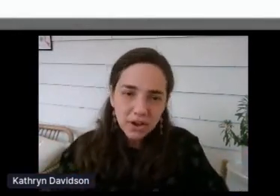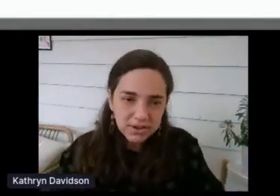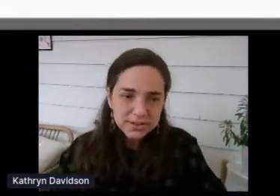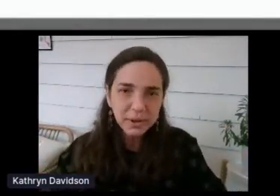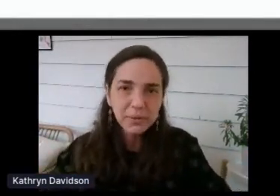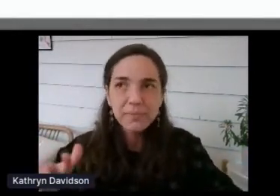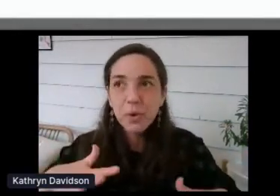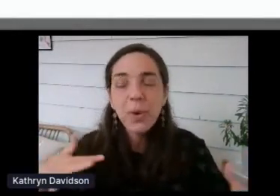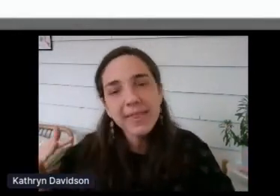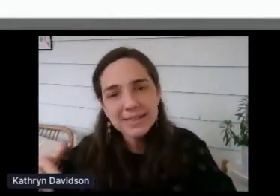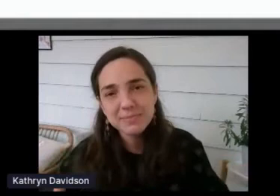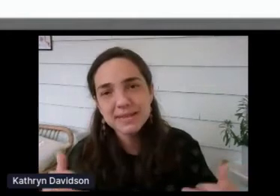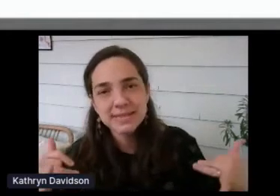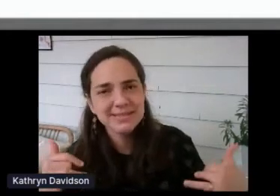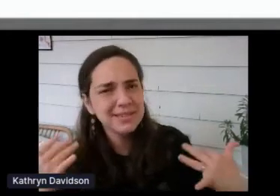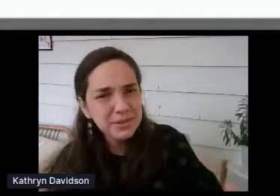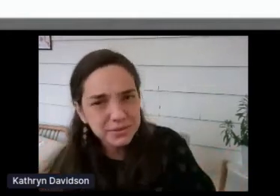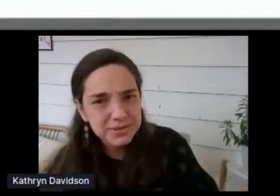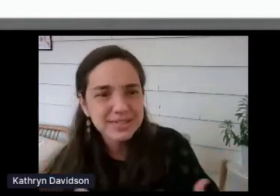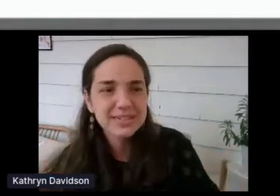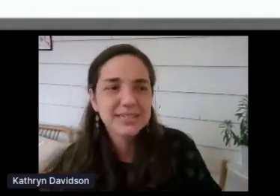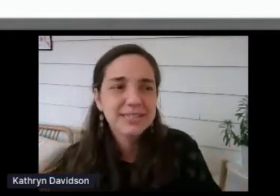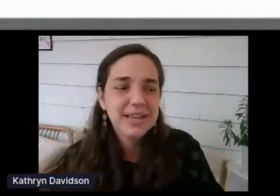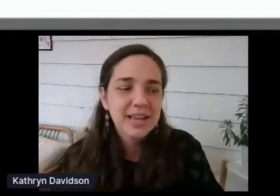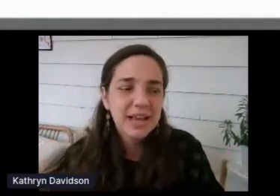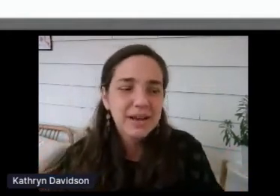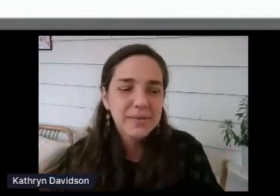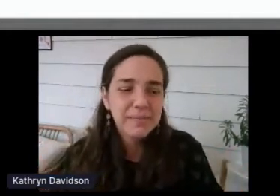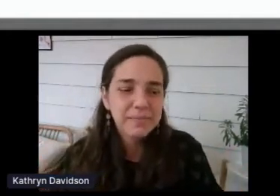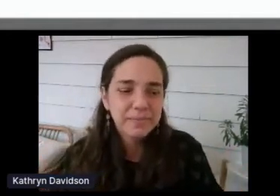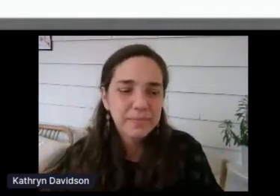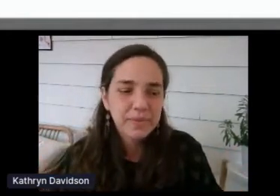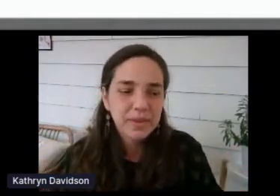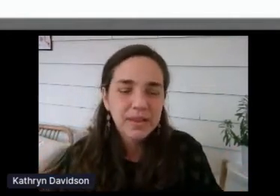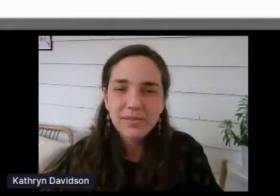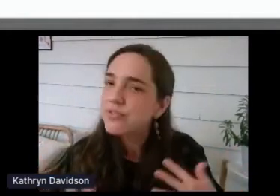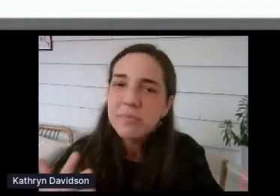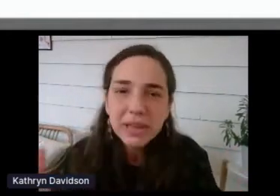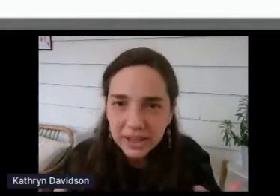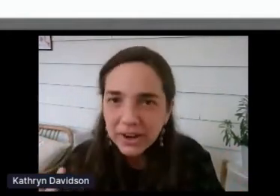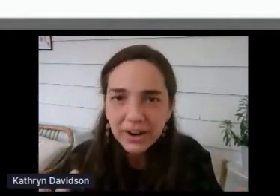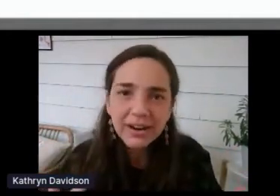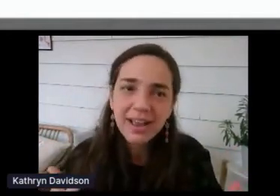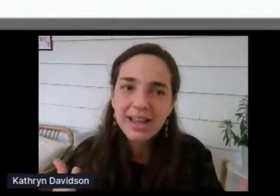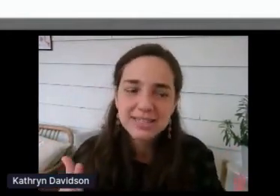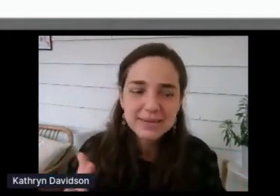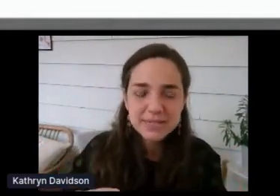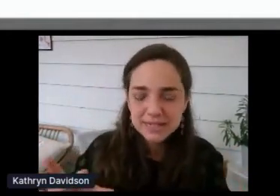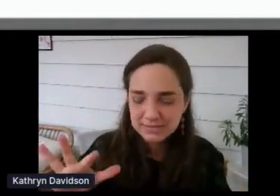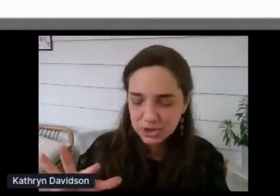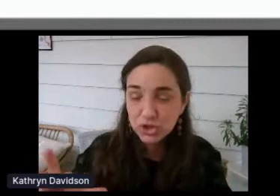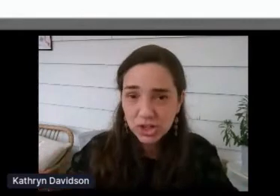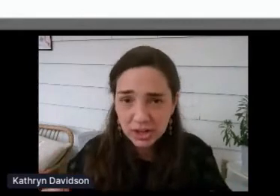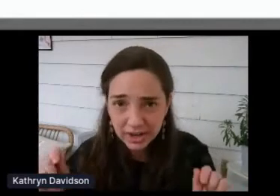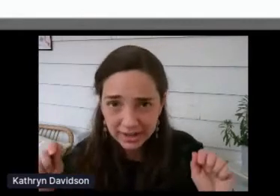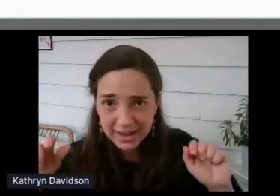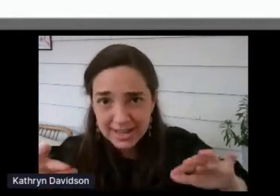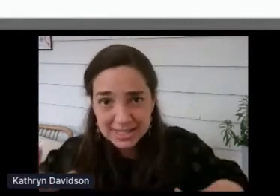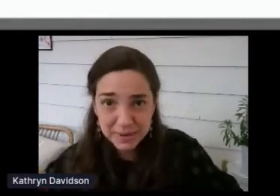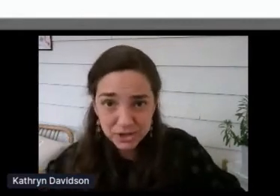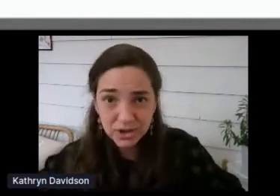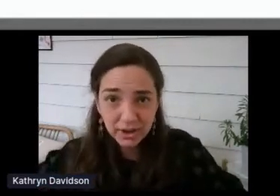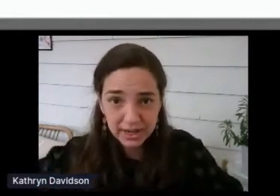but there's also the way that space is used is familiar and seems to draw